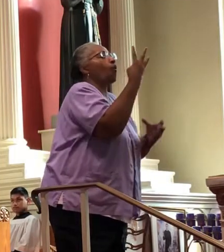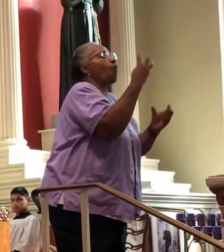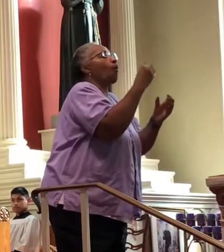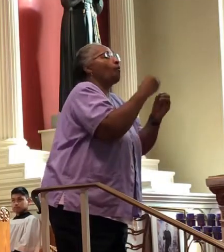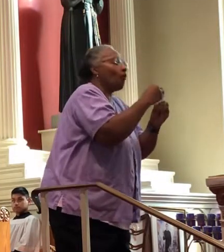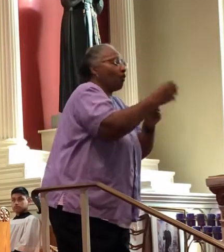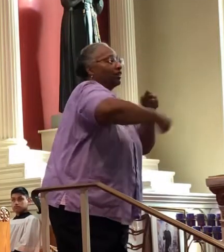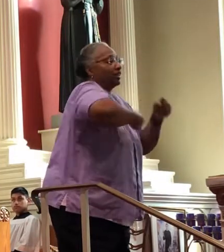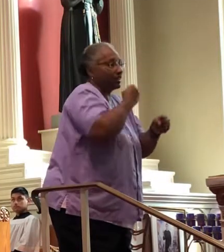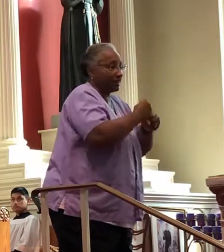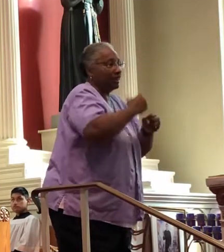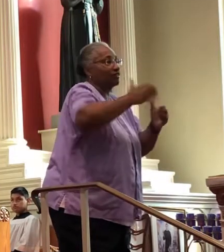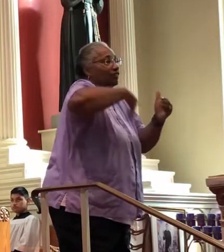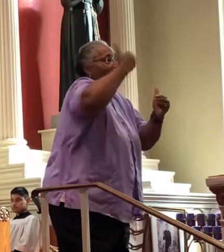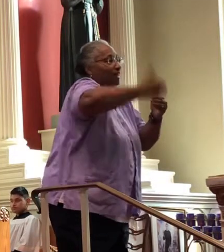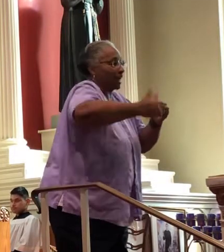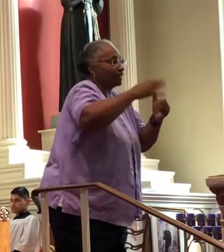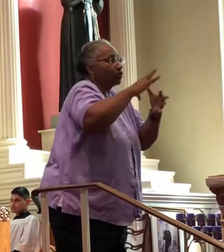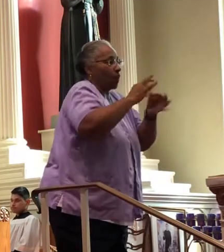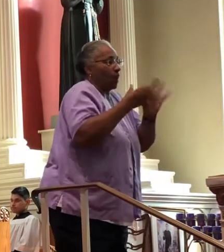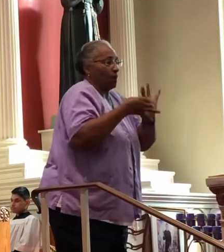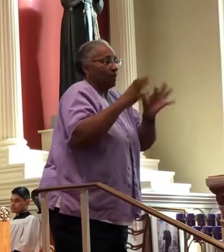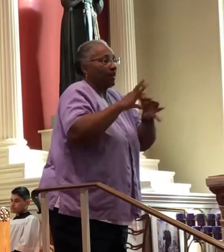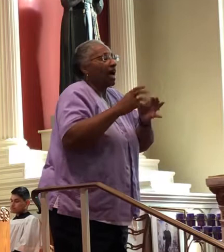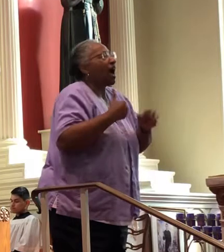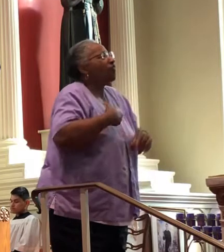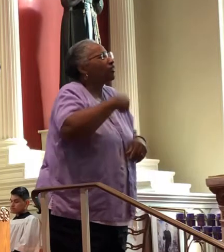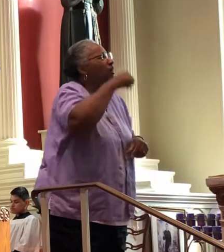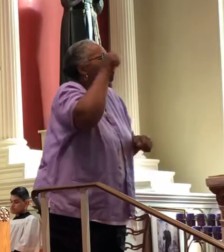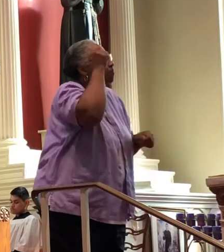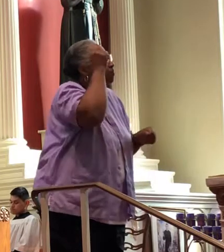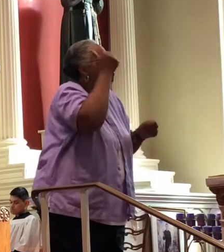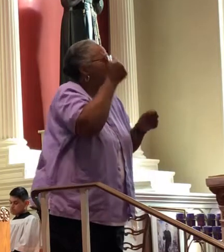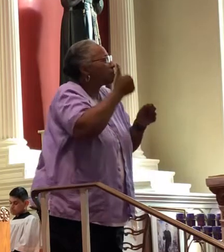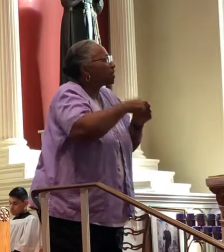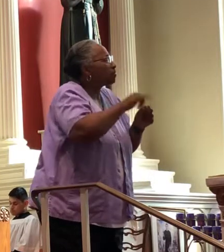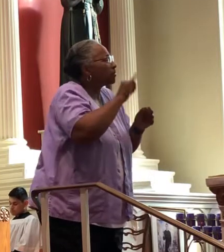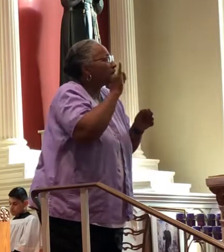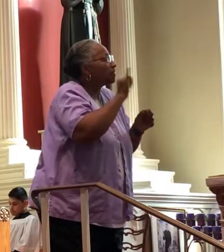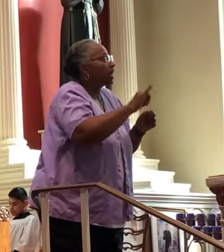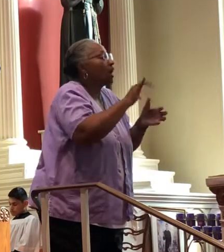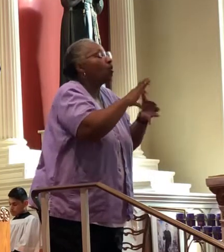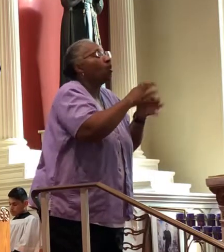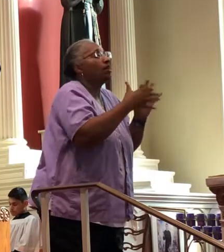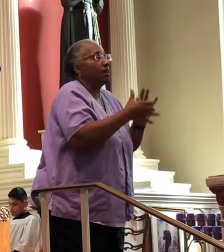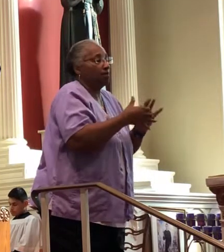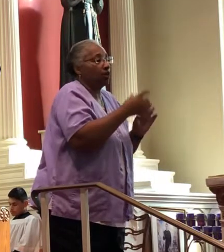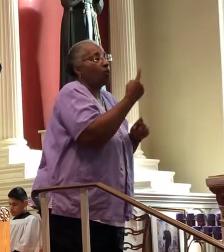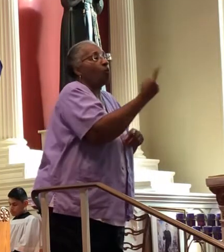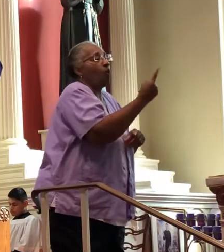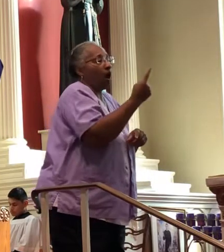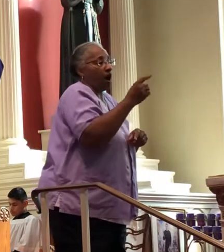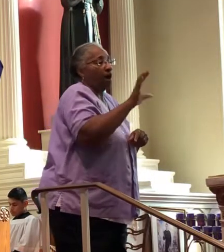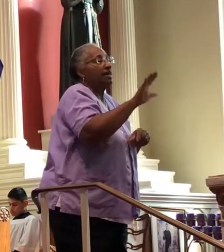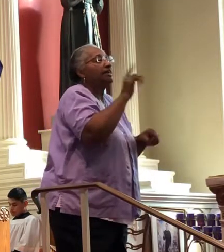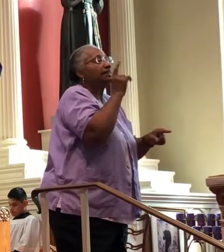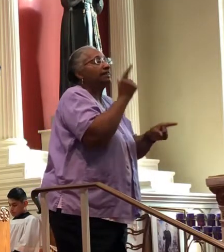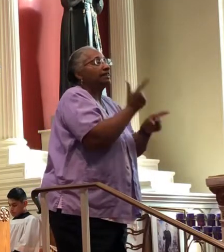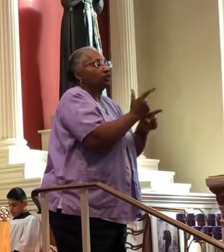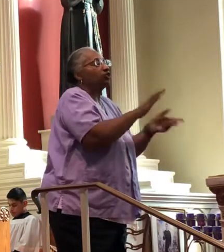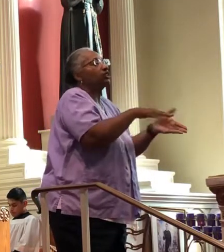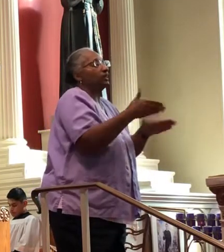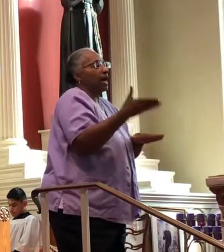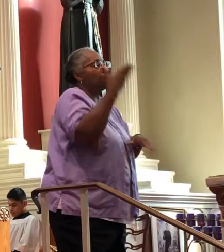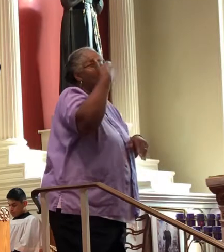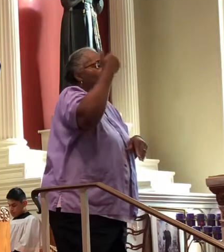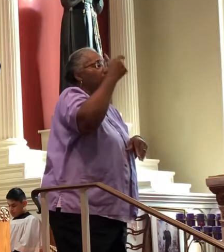And I remember that Olympic, he had lost a sister. One of his sisters died to leukemia. And actually,